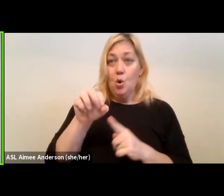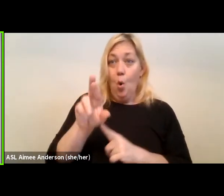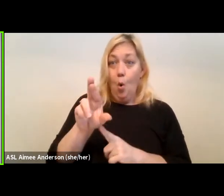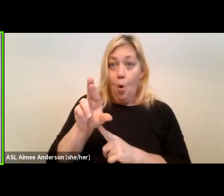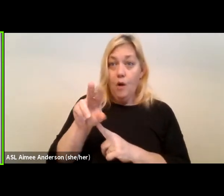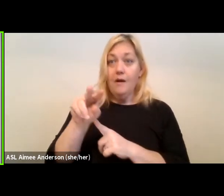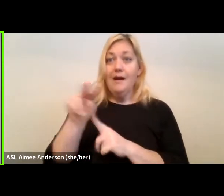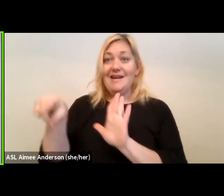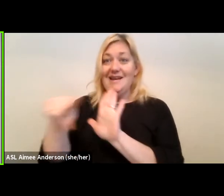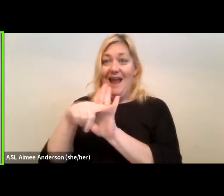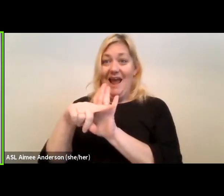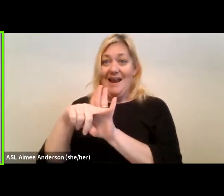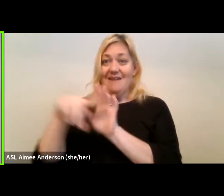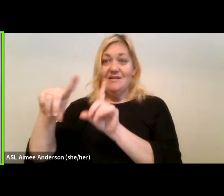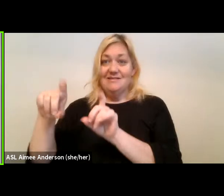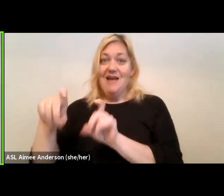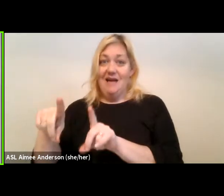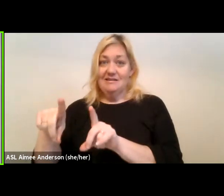test."